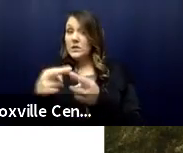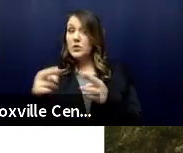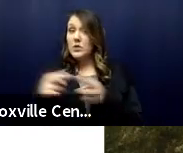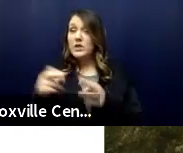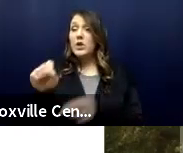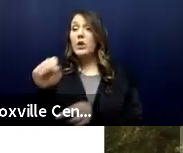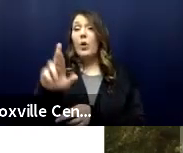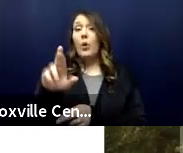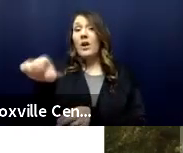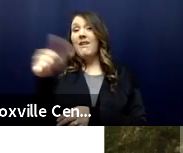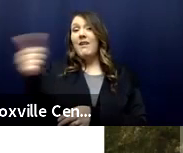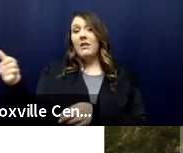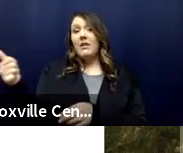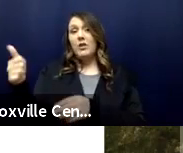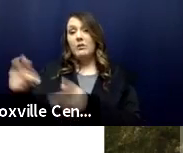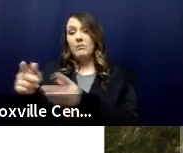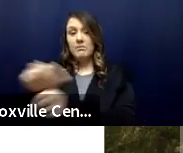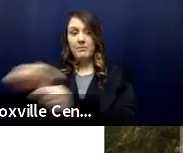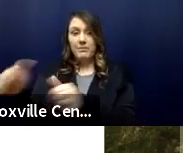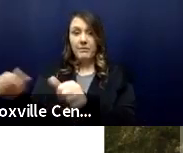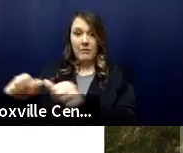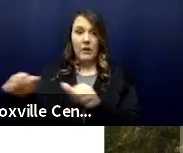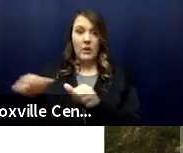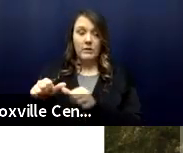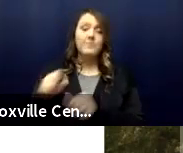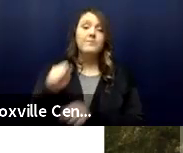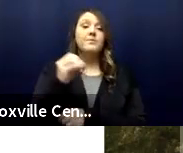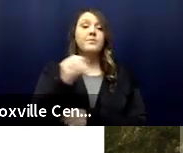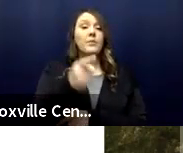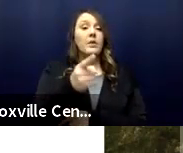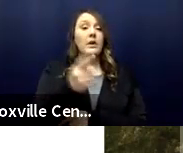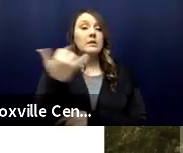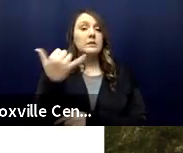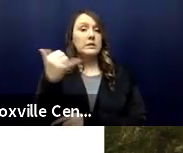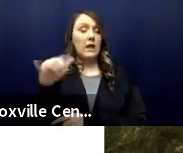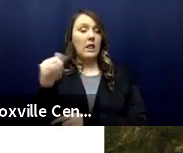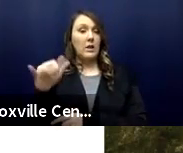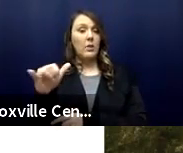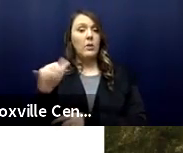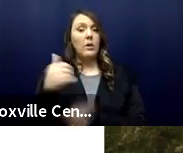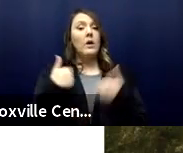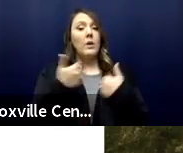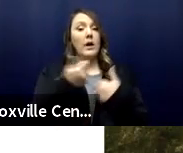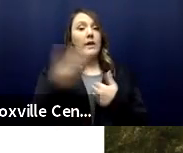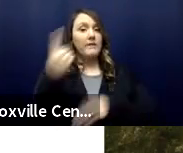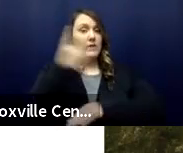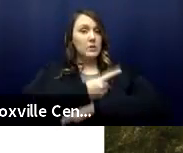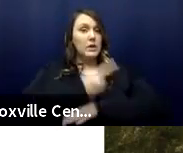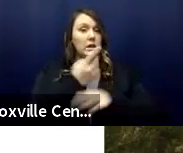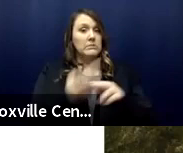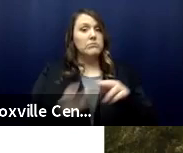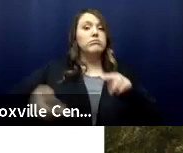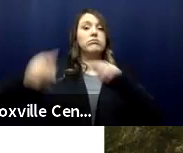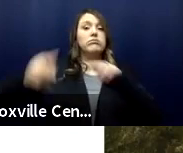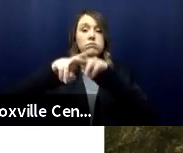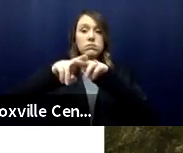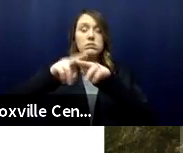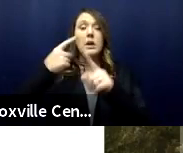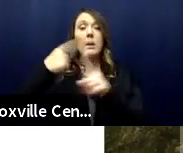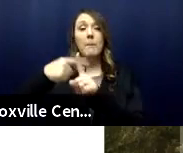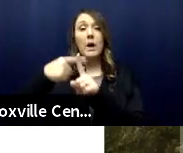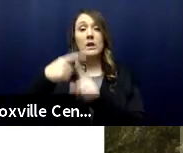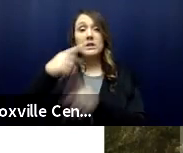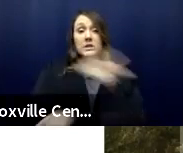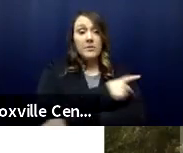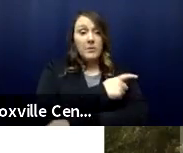For this benchmark, the traffic light is yellow. We did experience days of statistically significant increases regarding positive